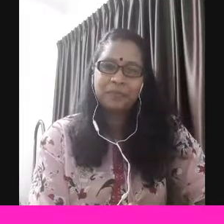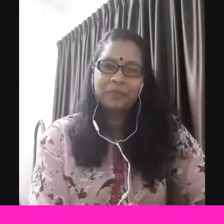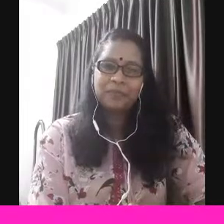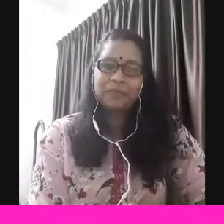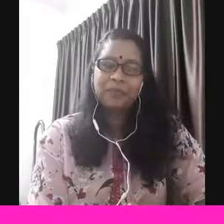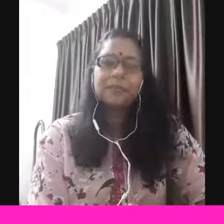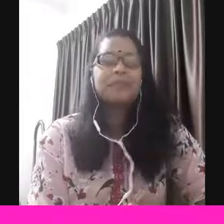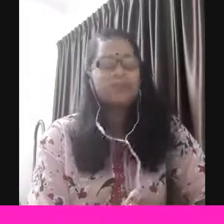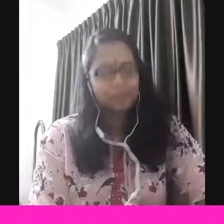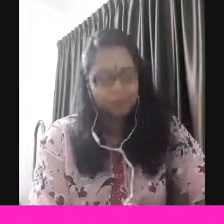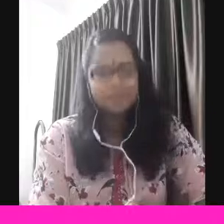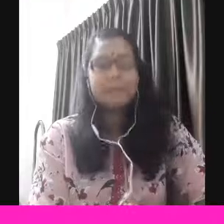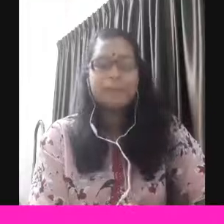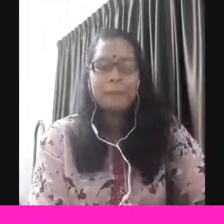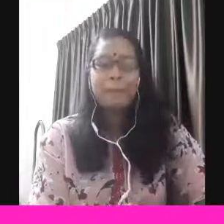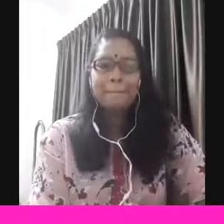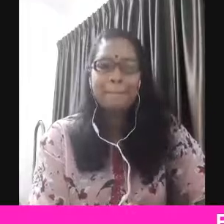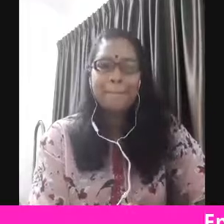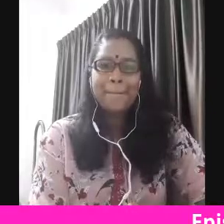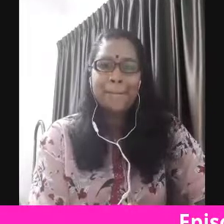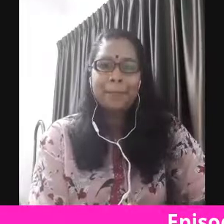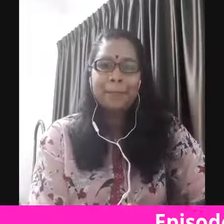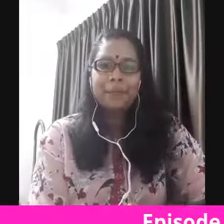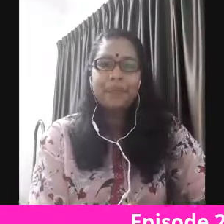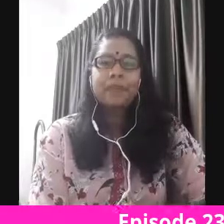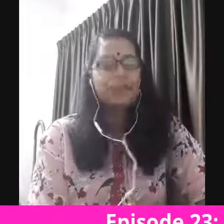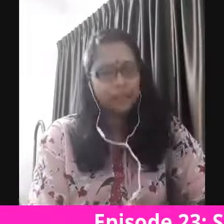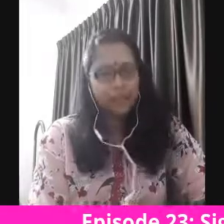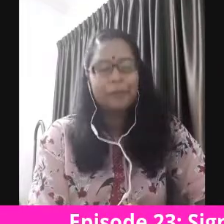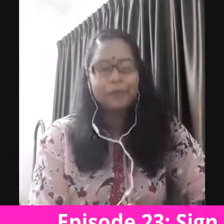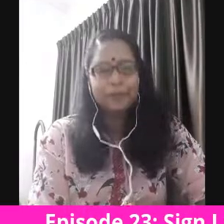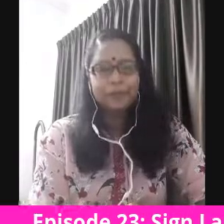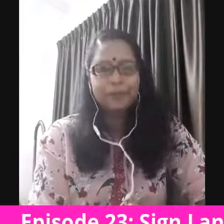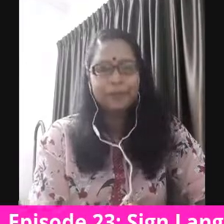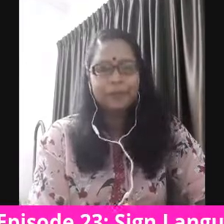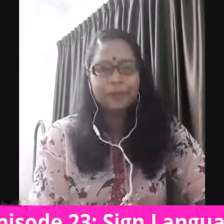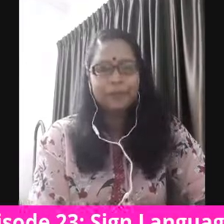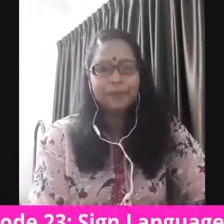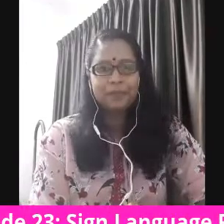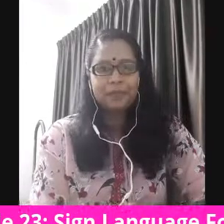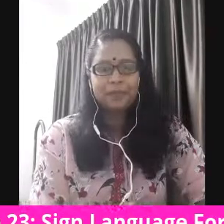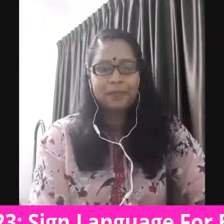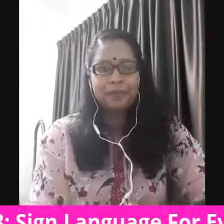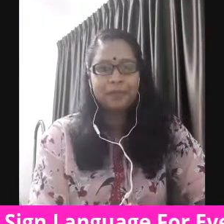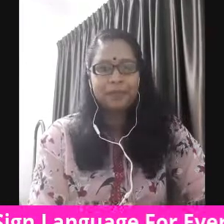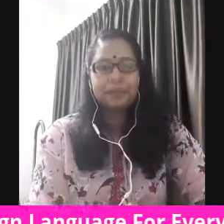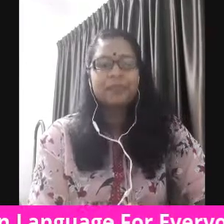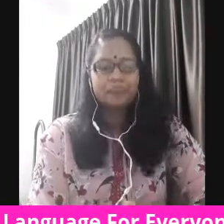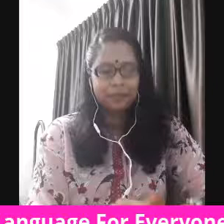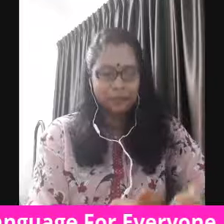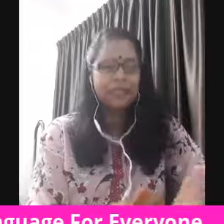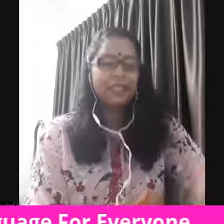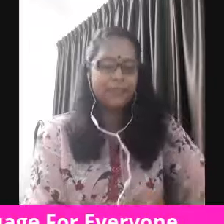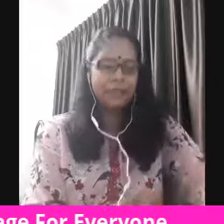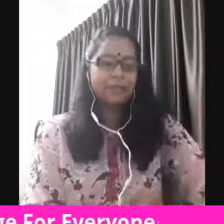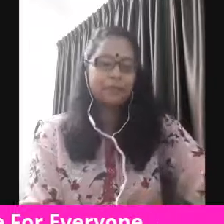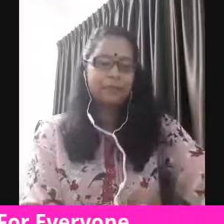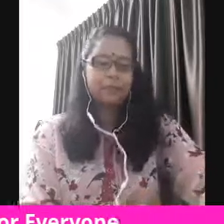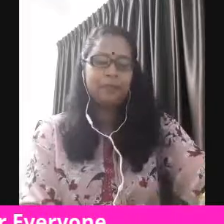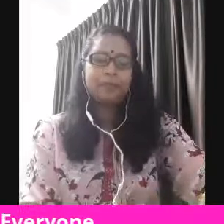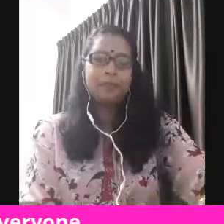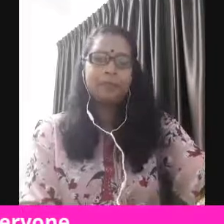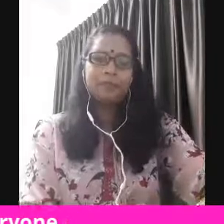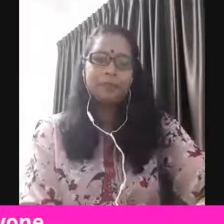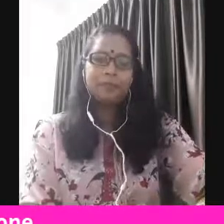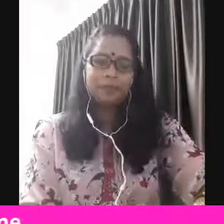to contribute to their community because they are in a good level and they want to give back to their community so that they can get Yes. benefit from